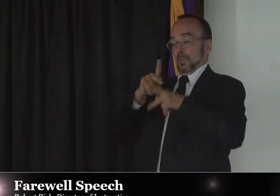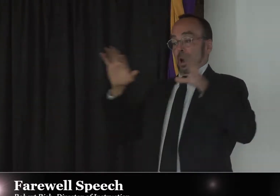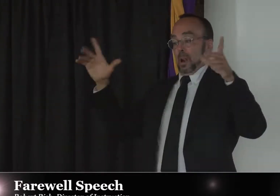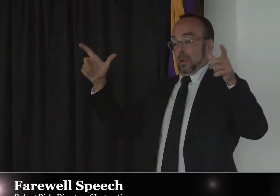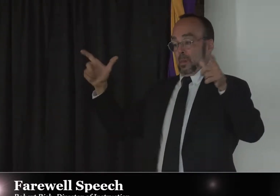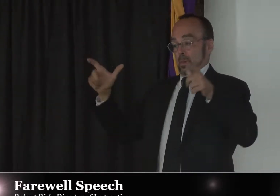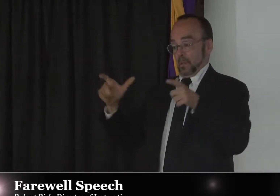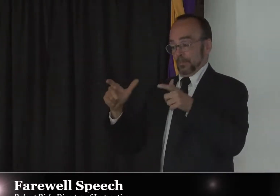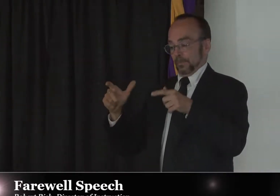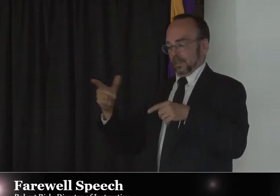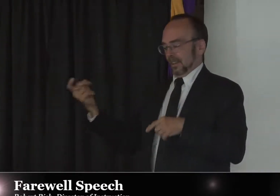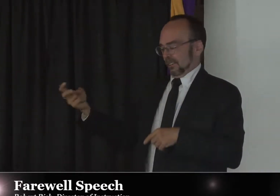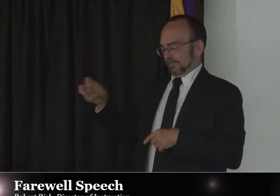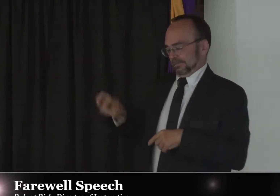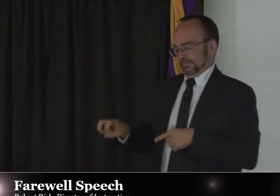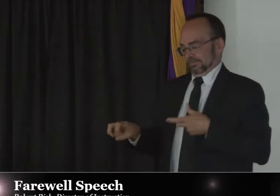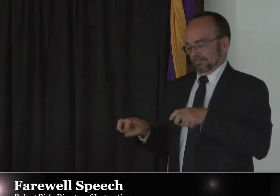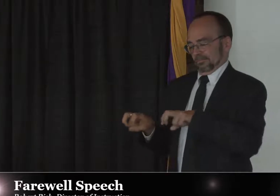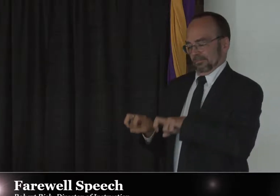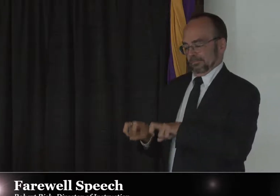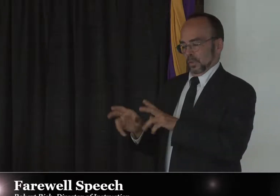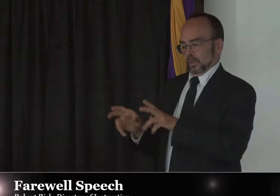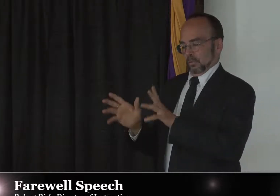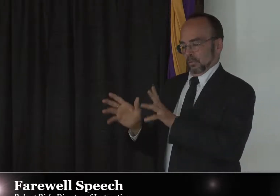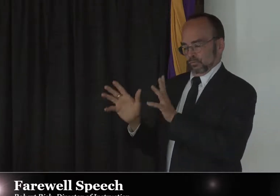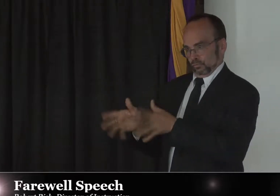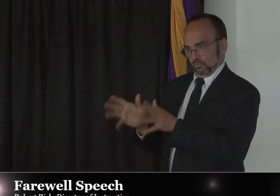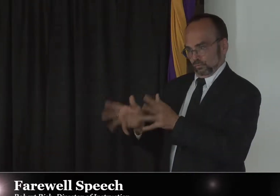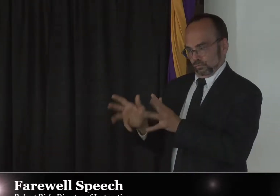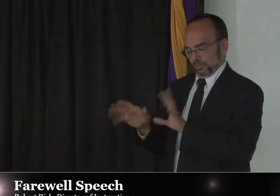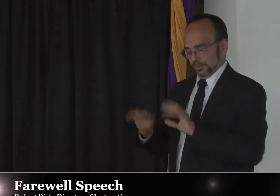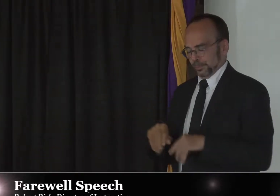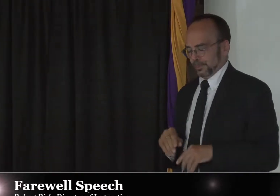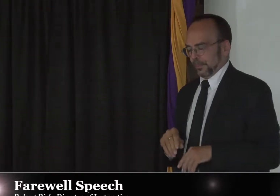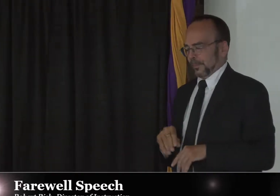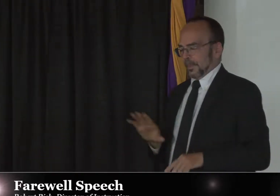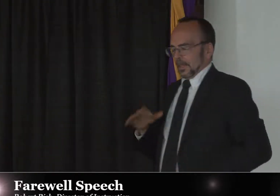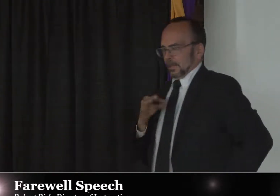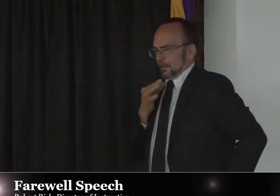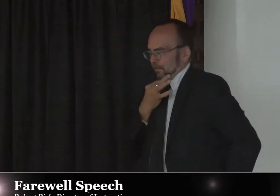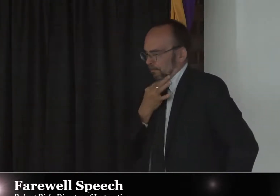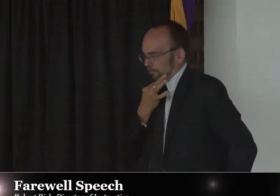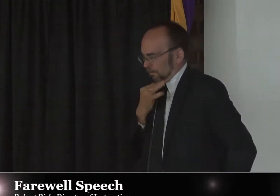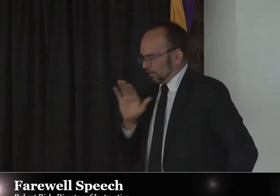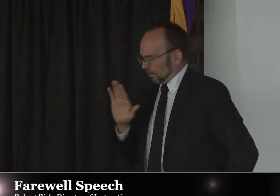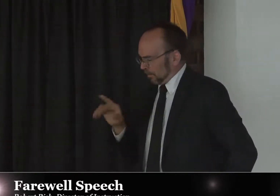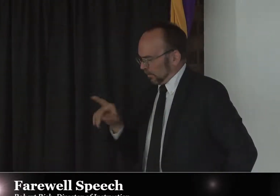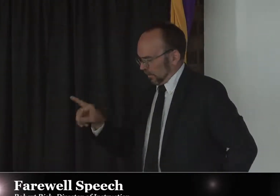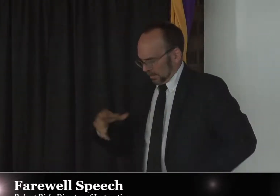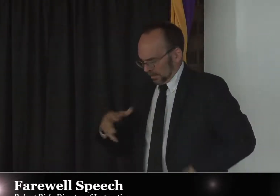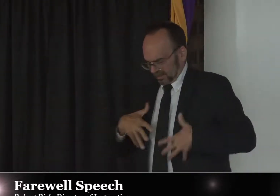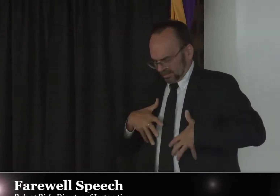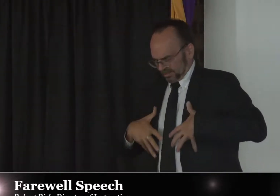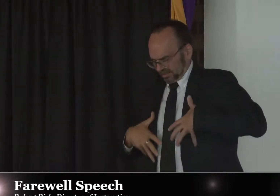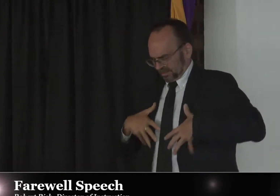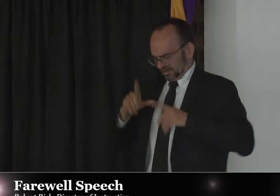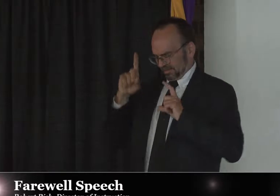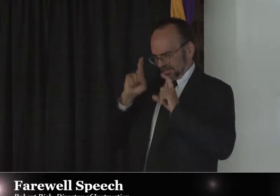problem. As the party dwindled again and we chatted, I was curious, and I said, you're